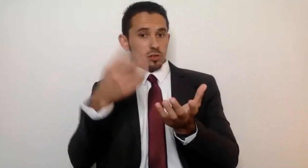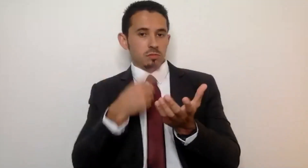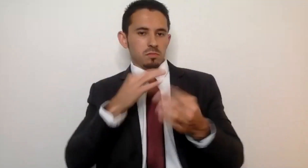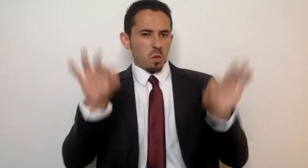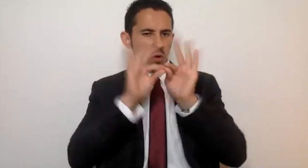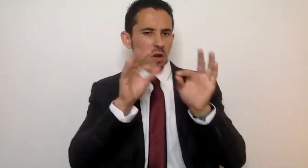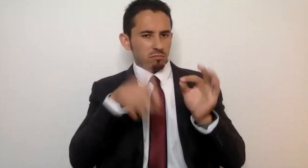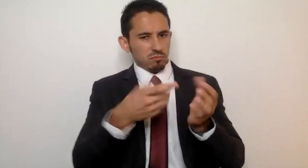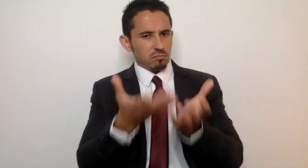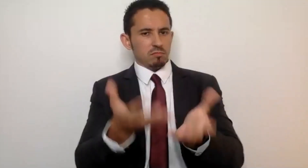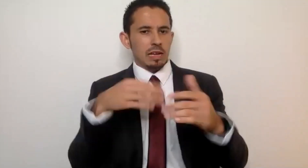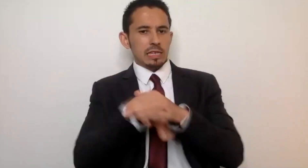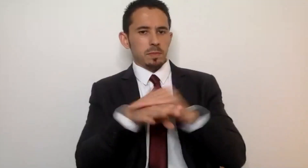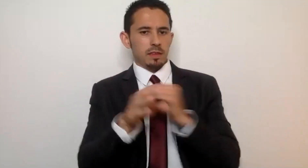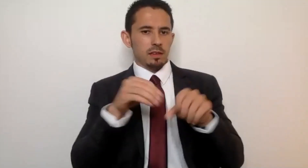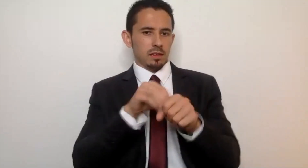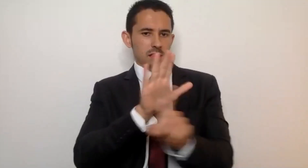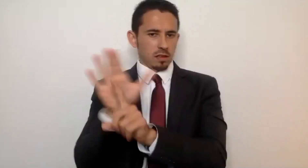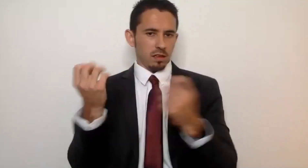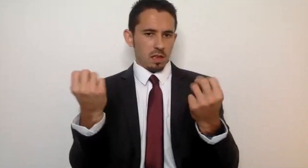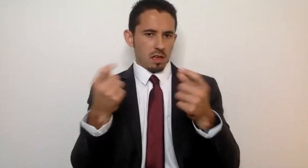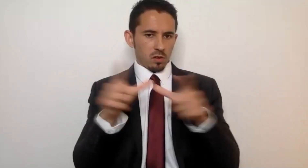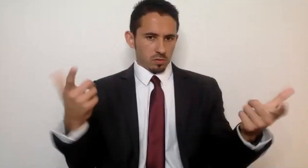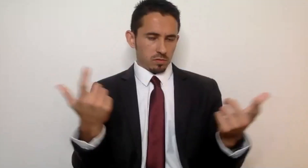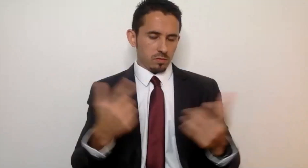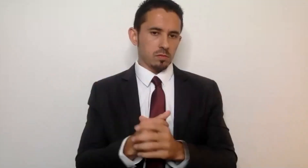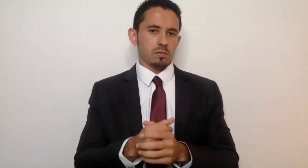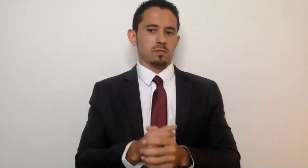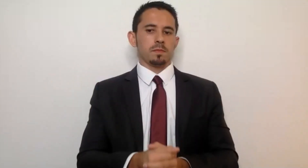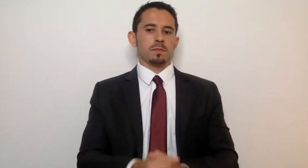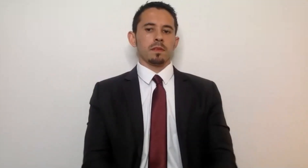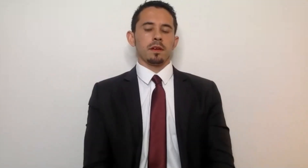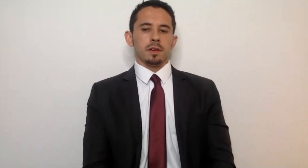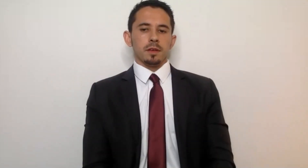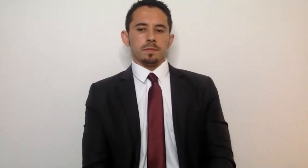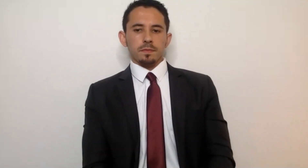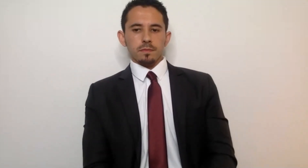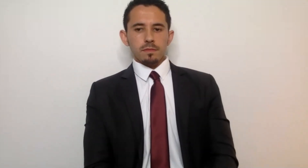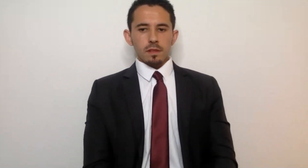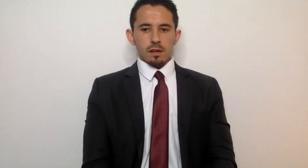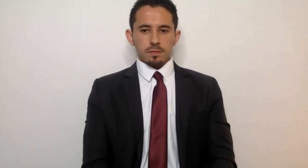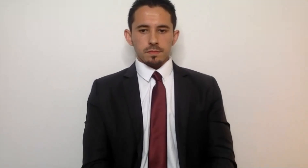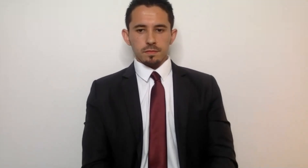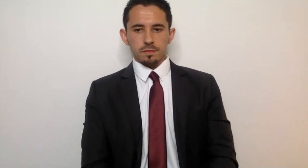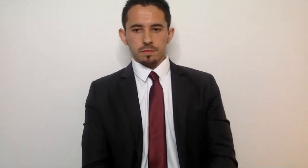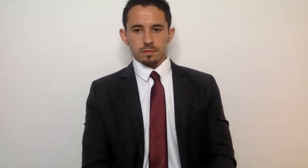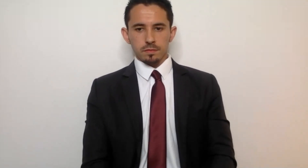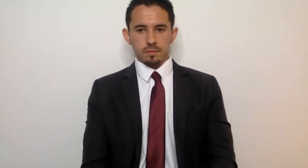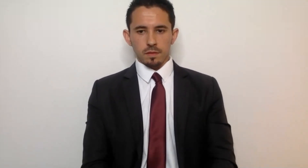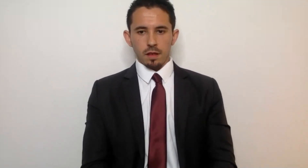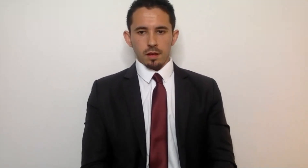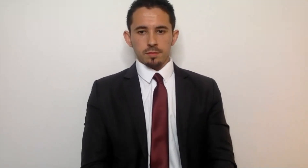language. So that information is important to be able to apply, because information needs to be available in their